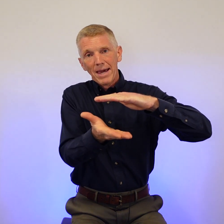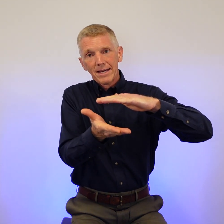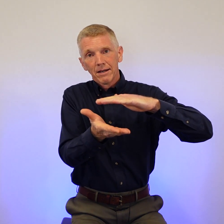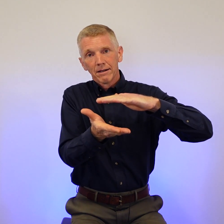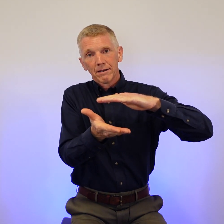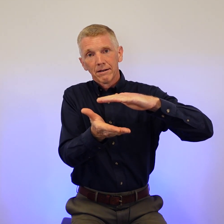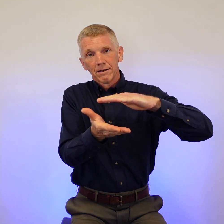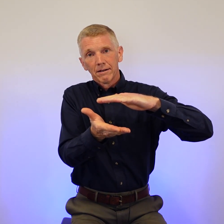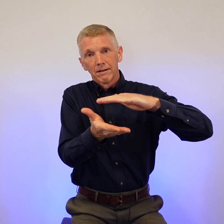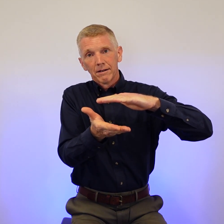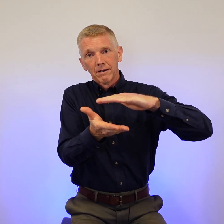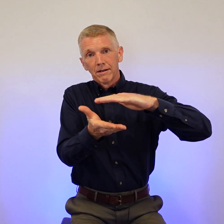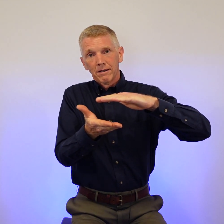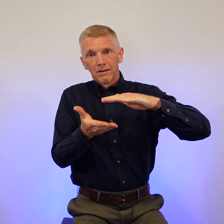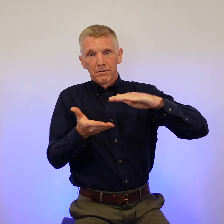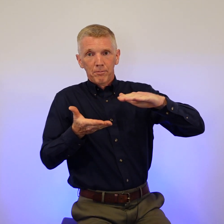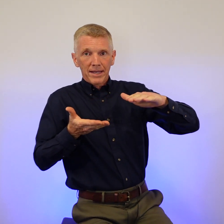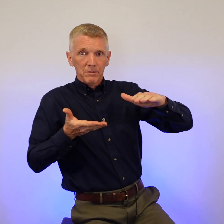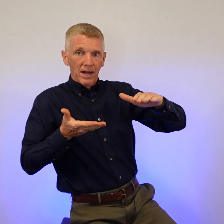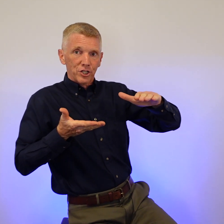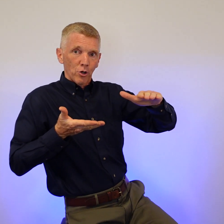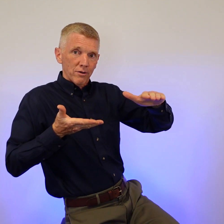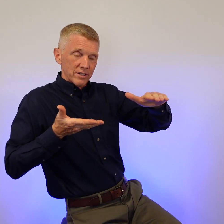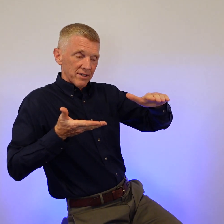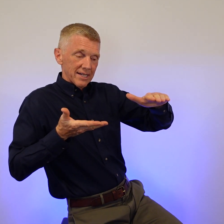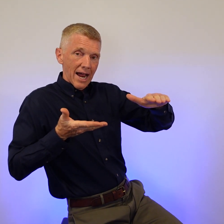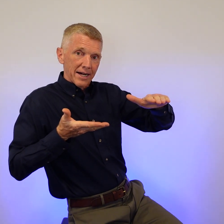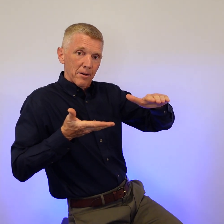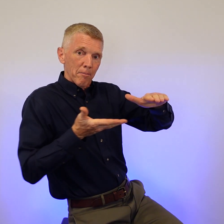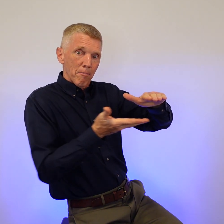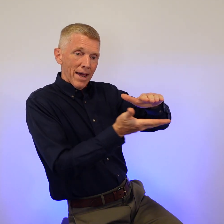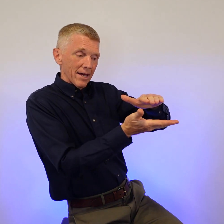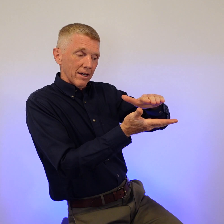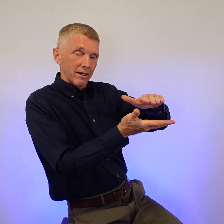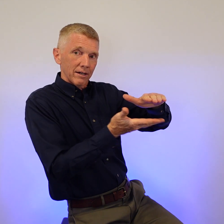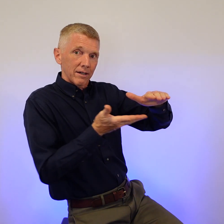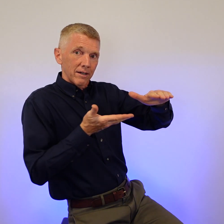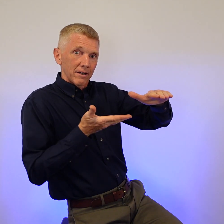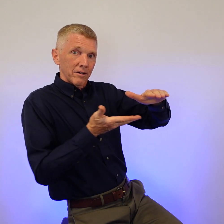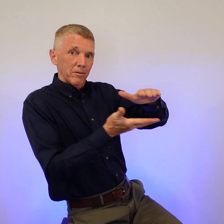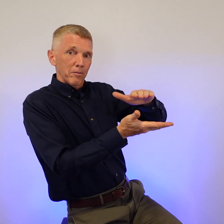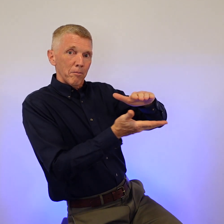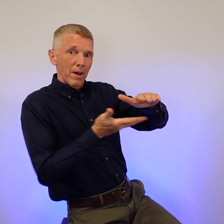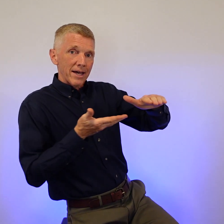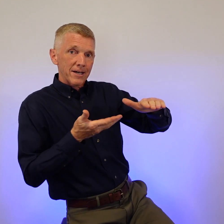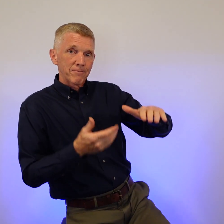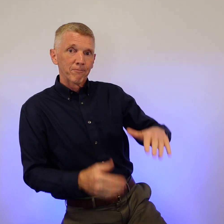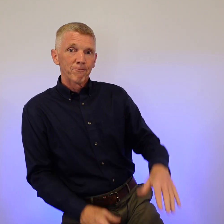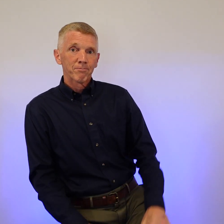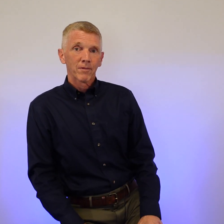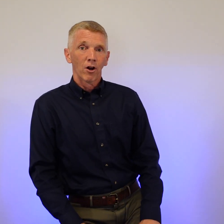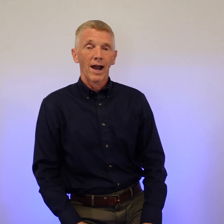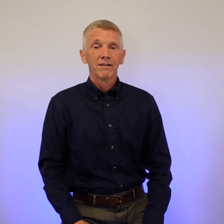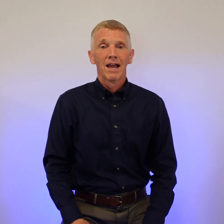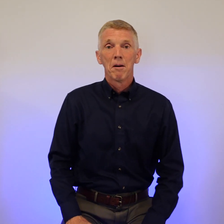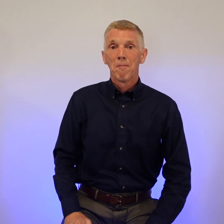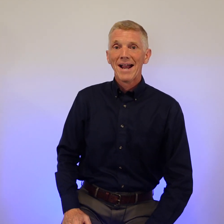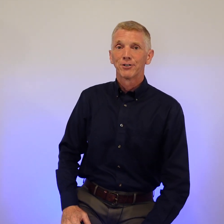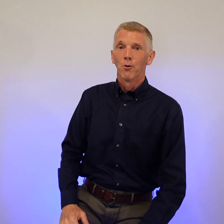bake. Bake, let me kind of show you this on the side. Bake, bake. All right, how about